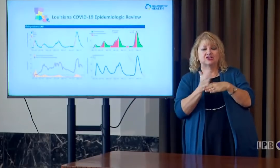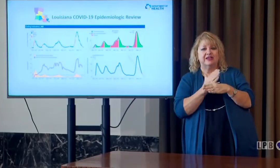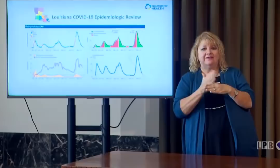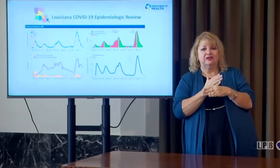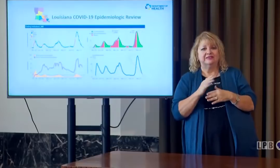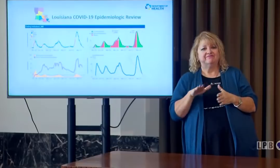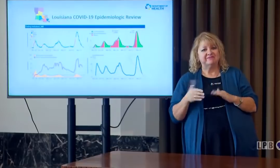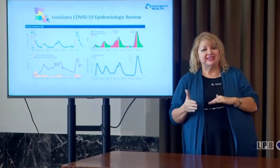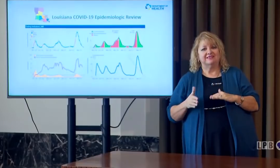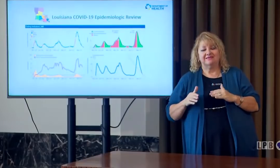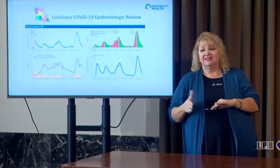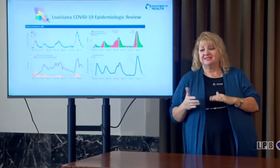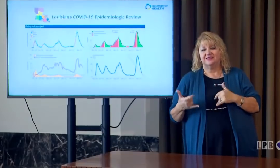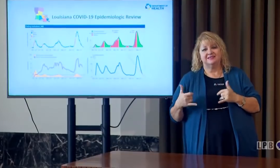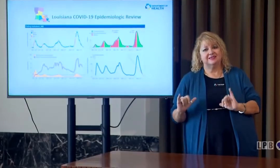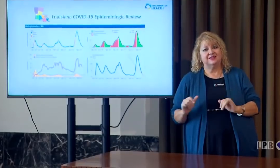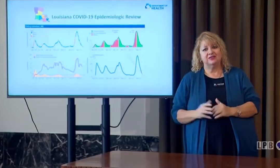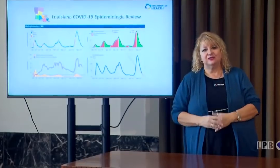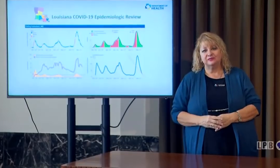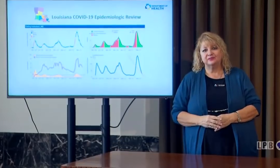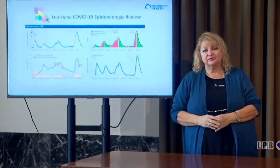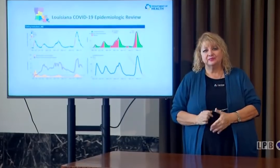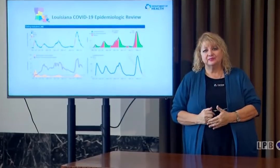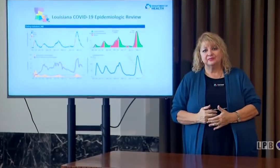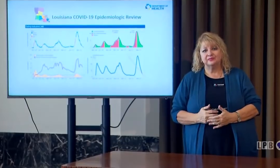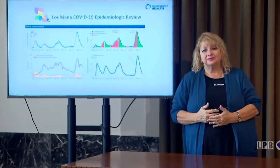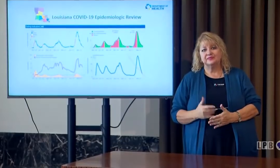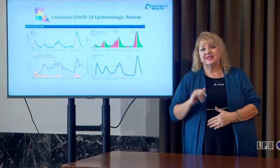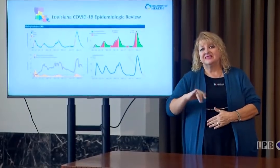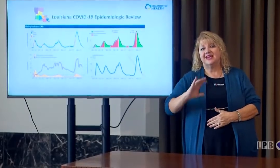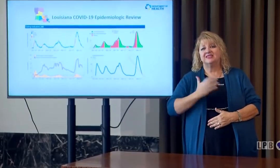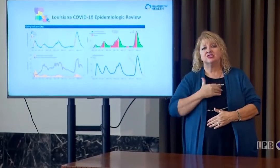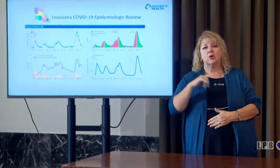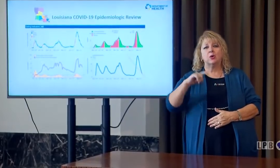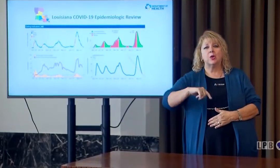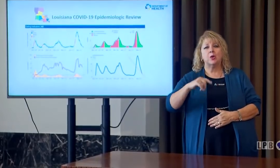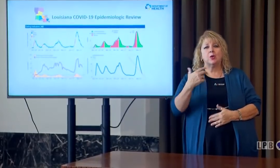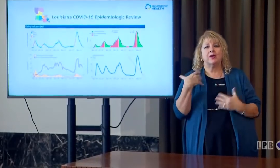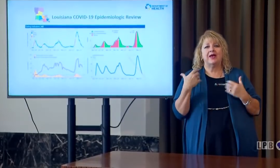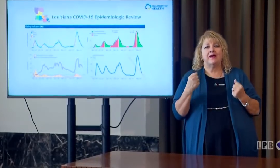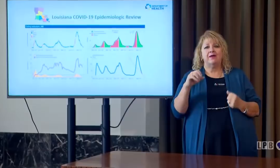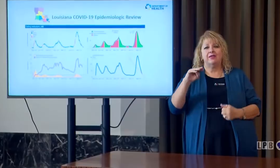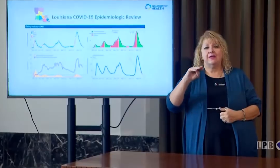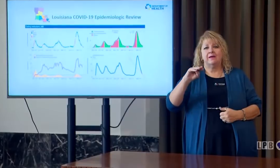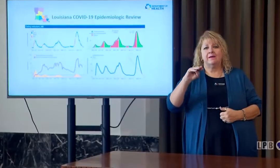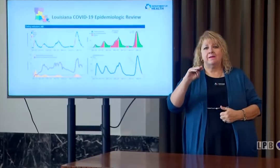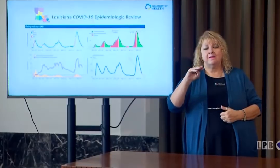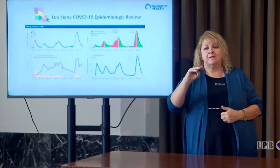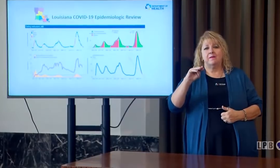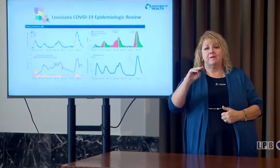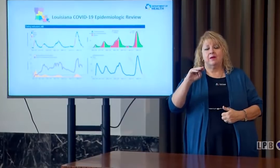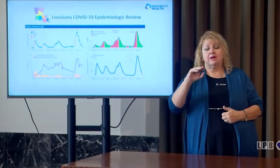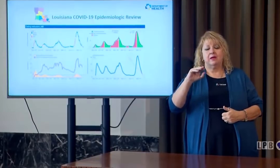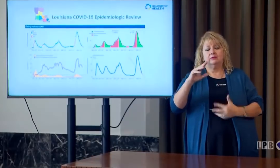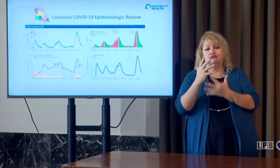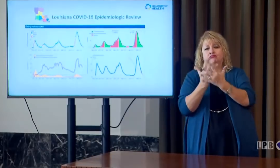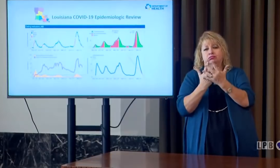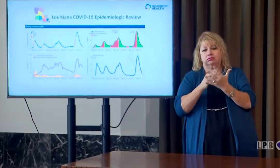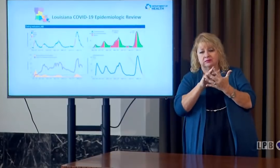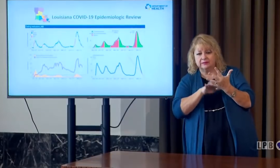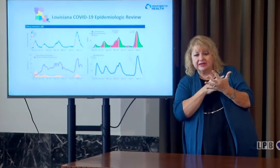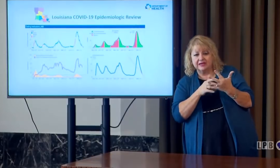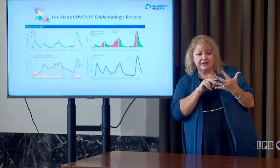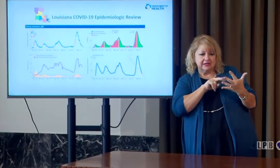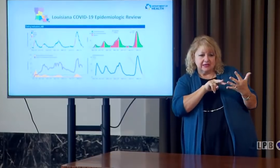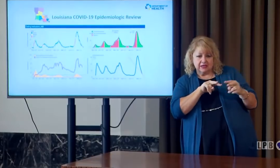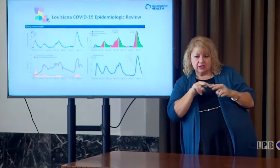reflective of the relatively low health metrics that Louisiana has that predates COVID. We unfortunately have a lot of